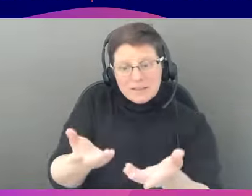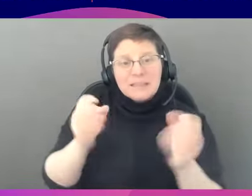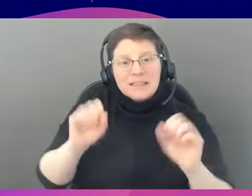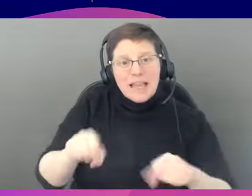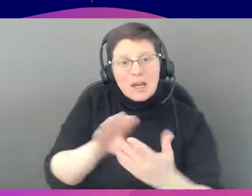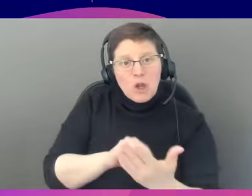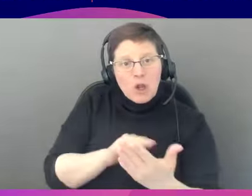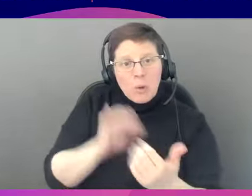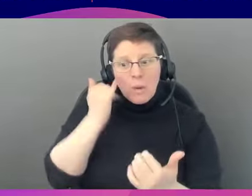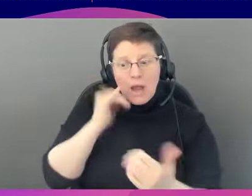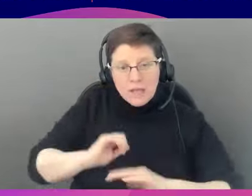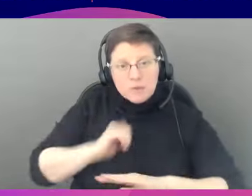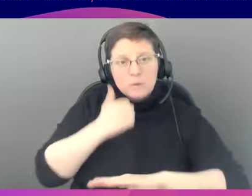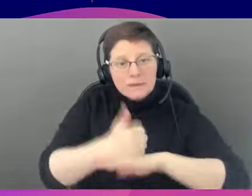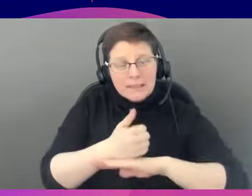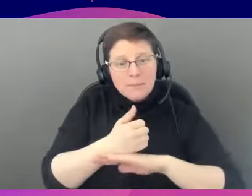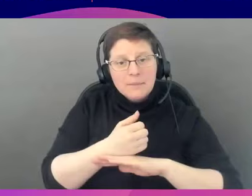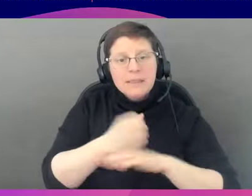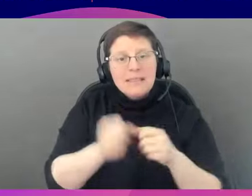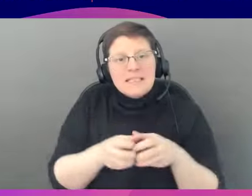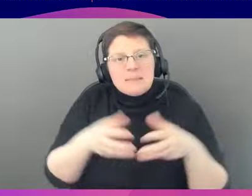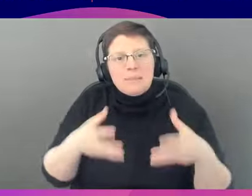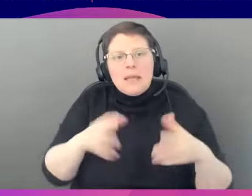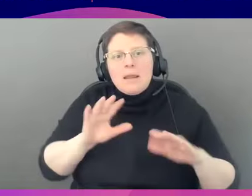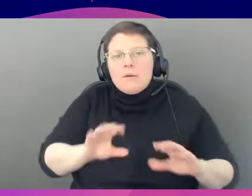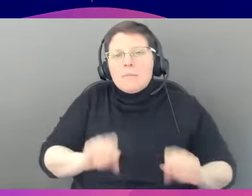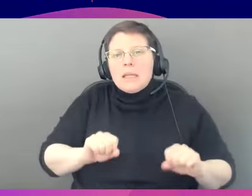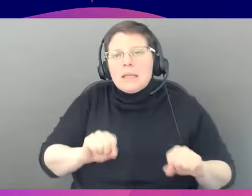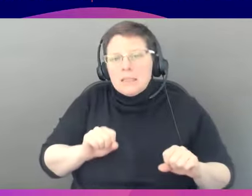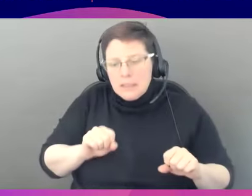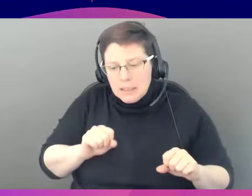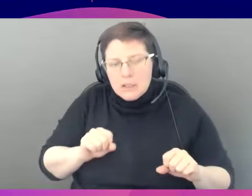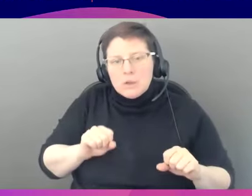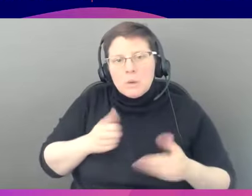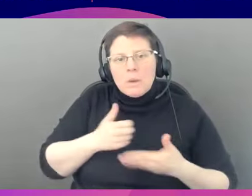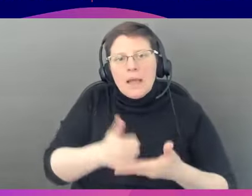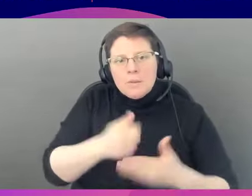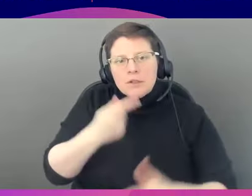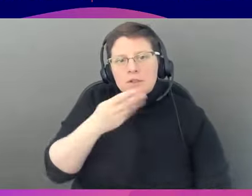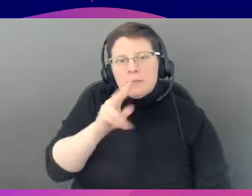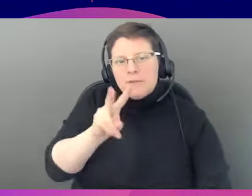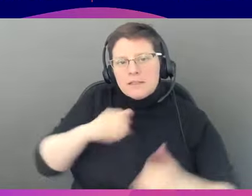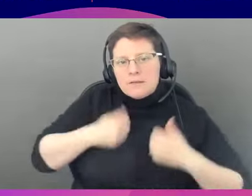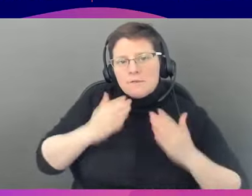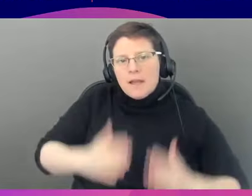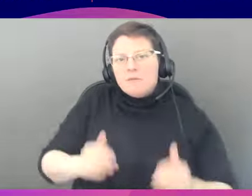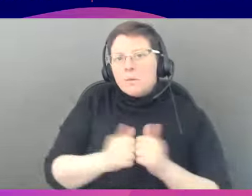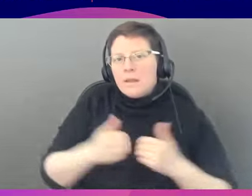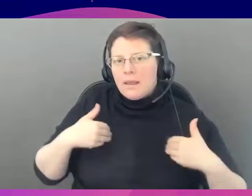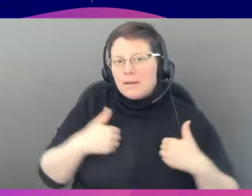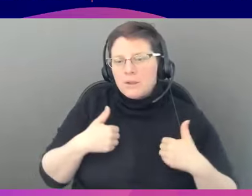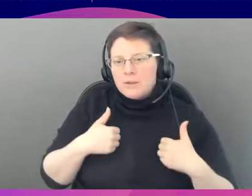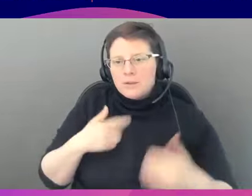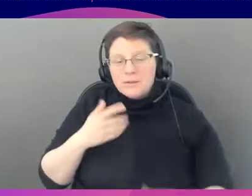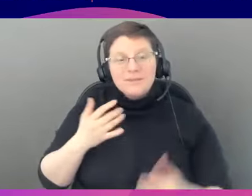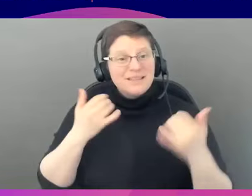able to design or expand animal safekeeping programs in their own communities. We are now going to explore these solutions,